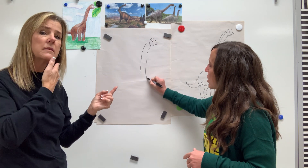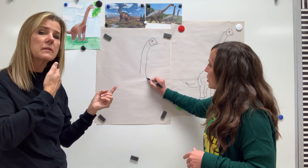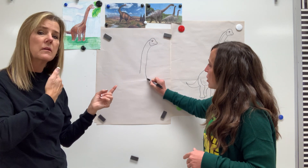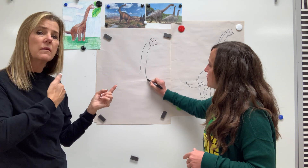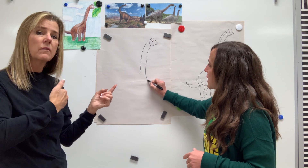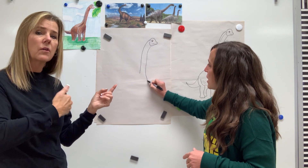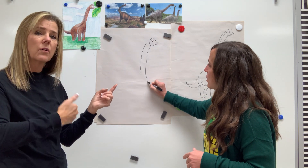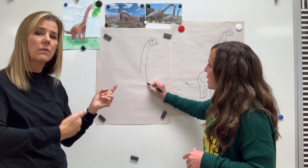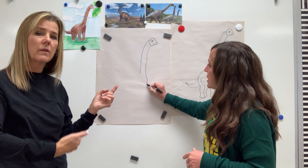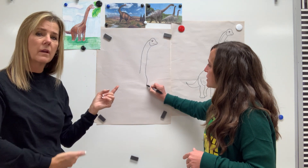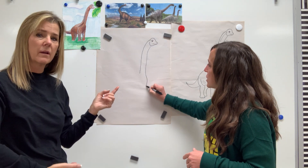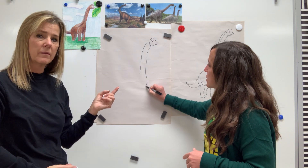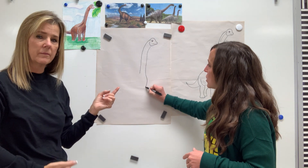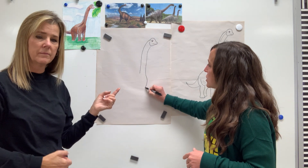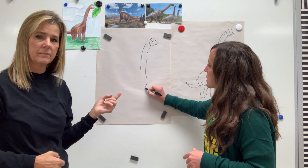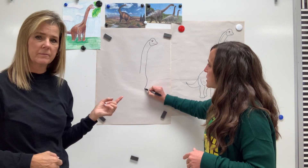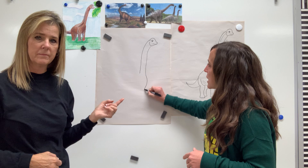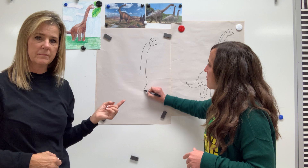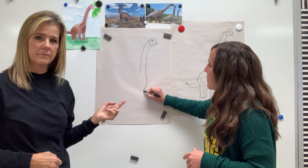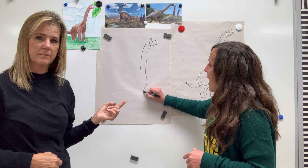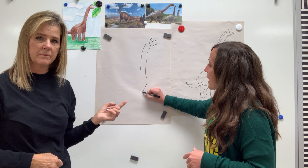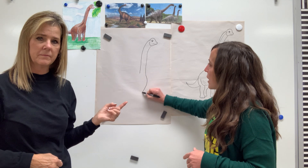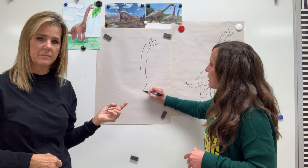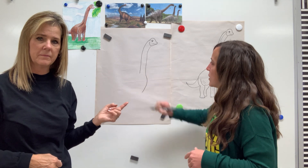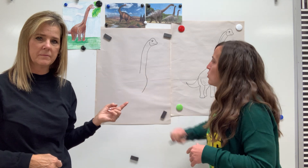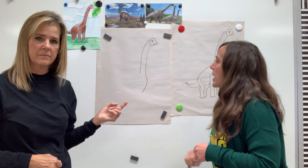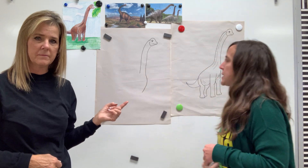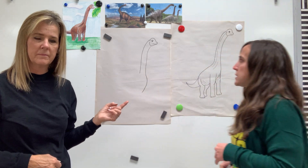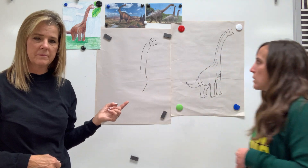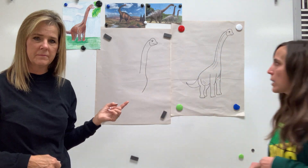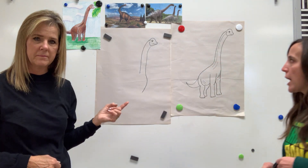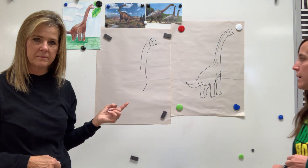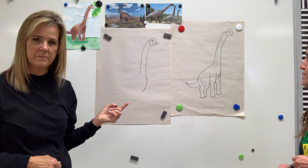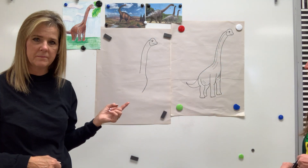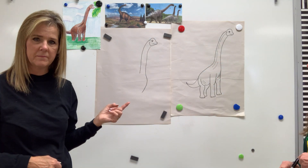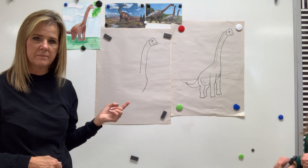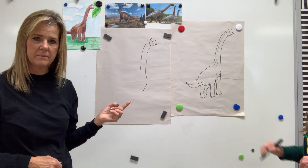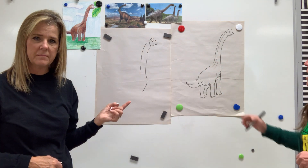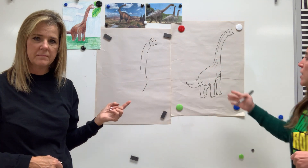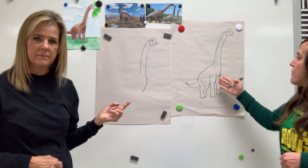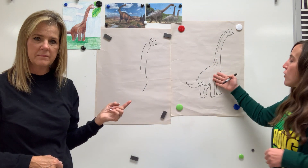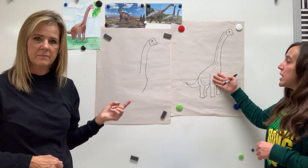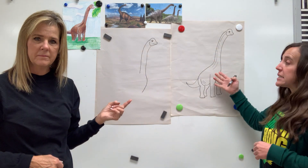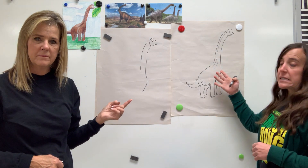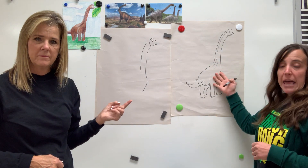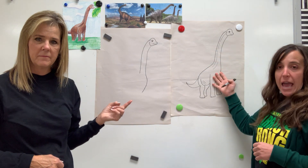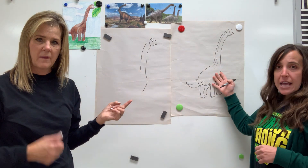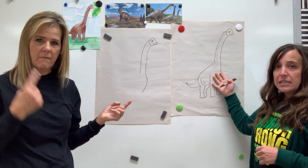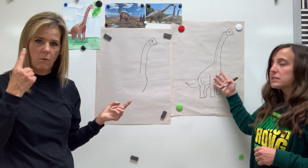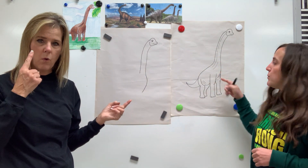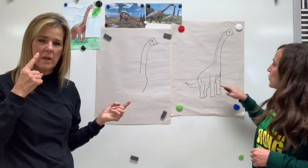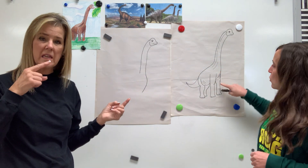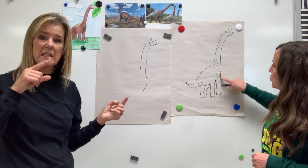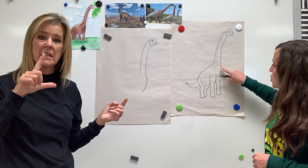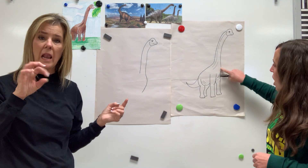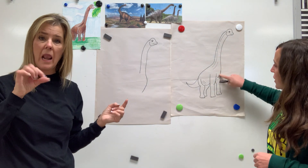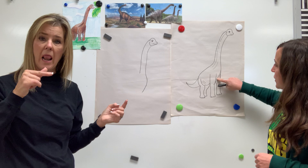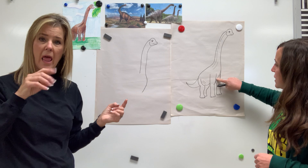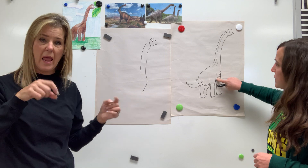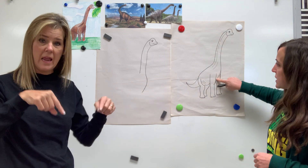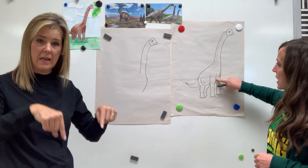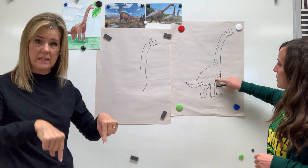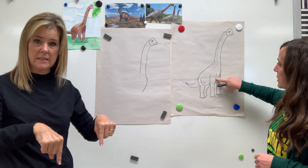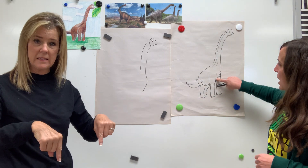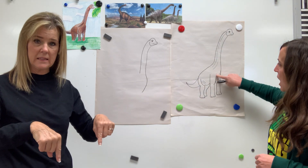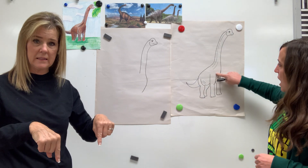and make it curve down, and it's gonna start to slant back a little ways, okay? For his legs, not at